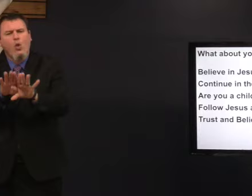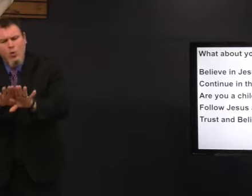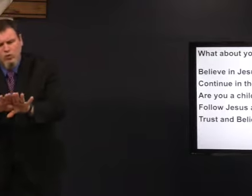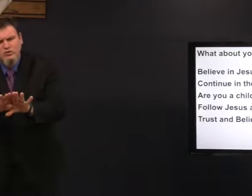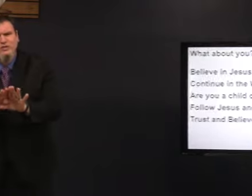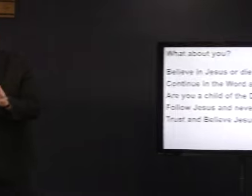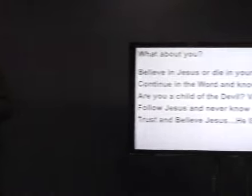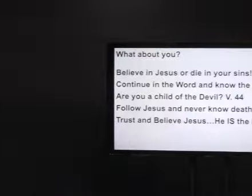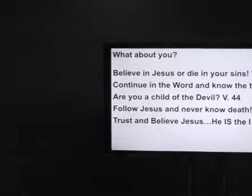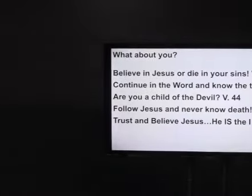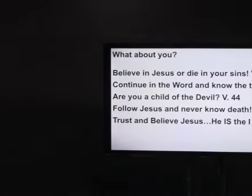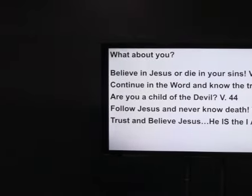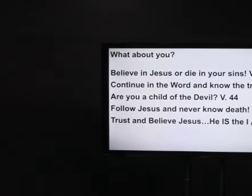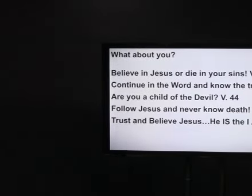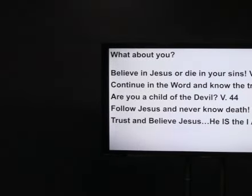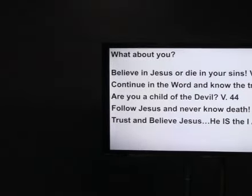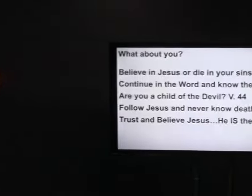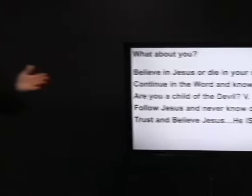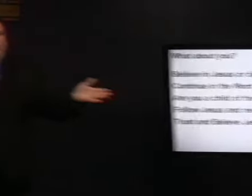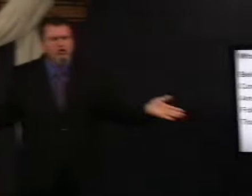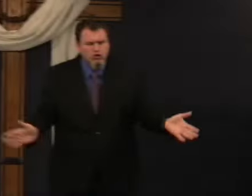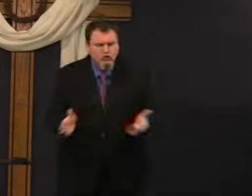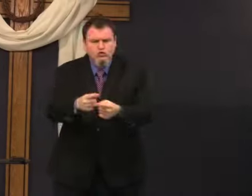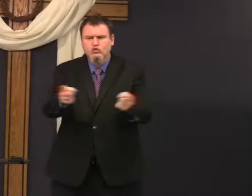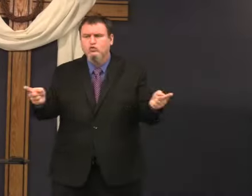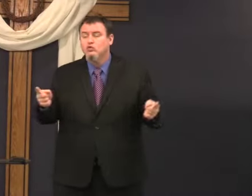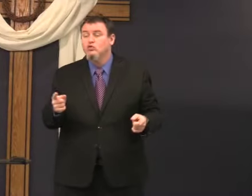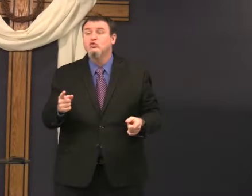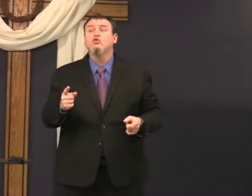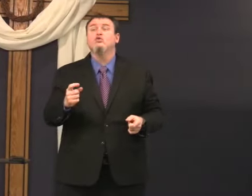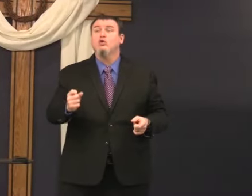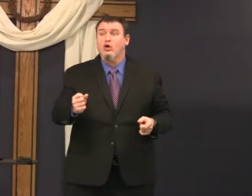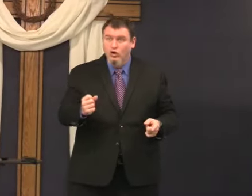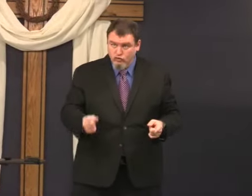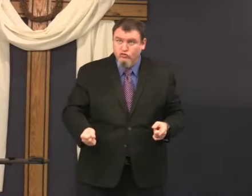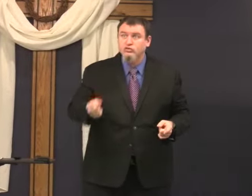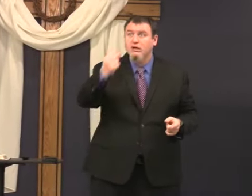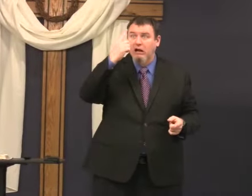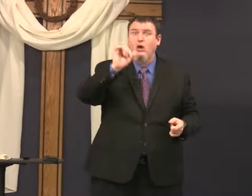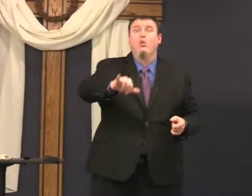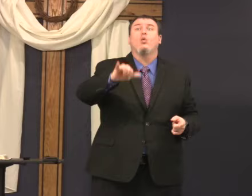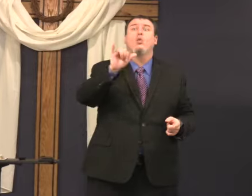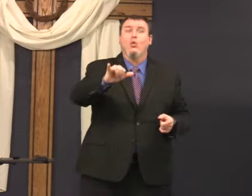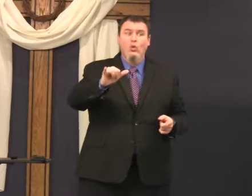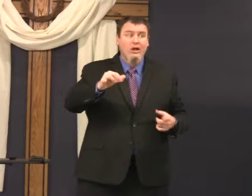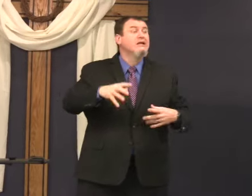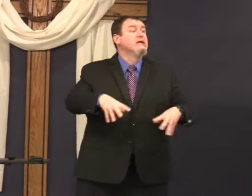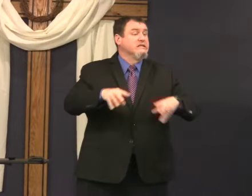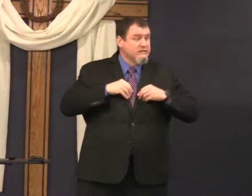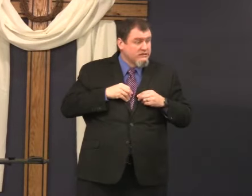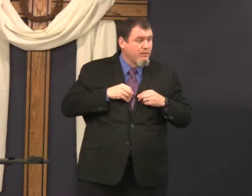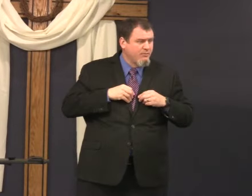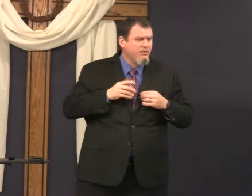And in my closing, I'm going to advise you to understand and